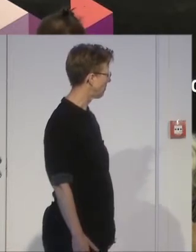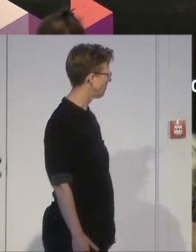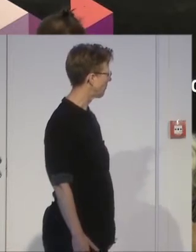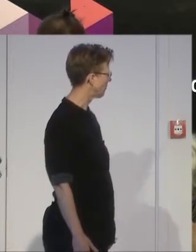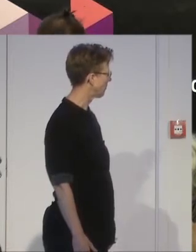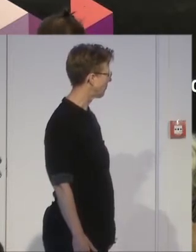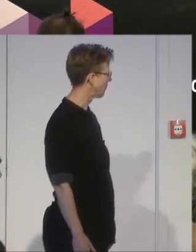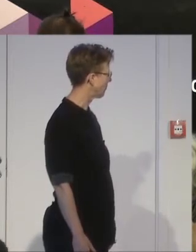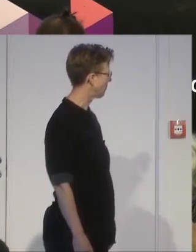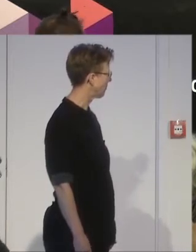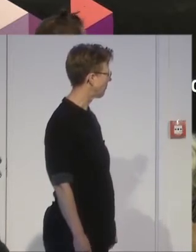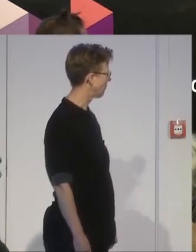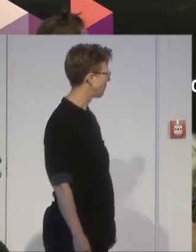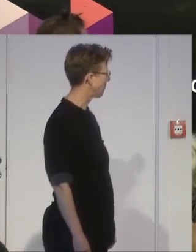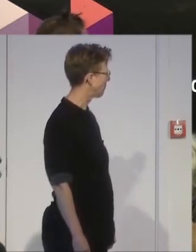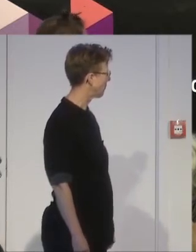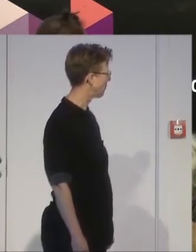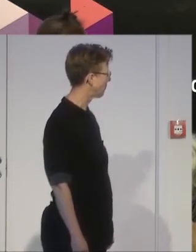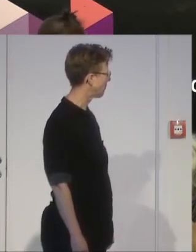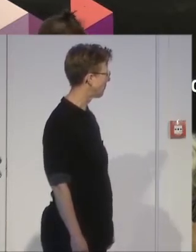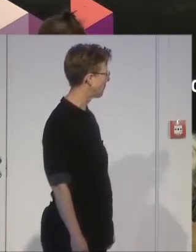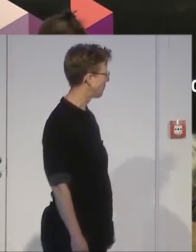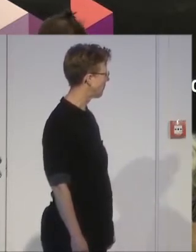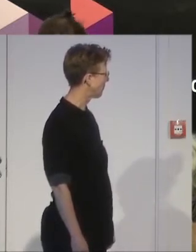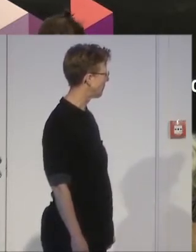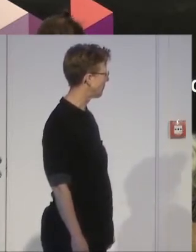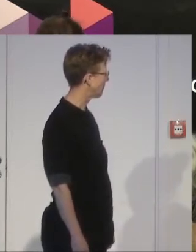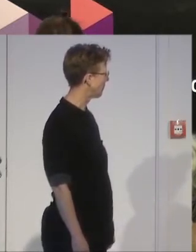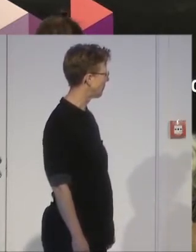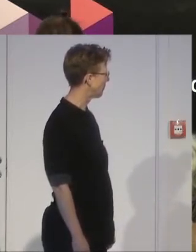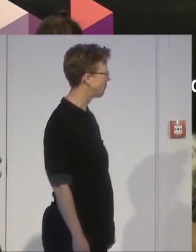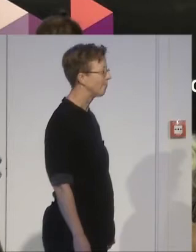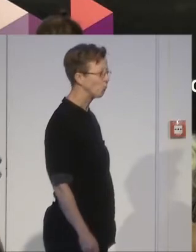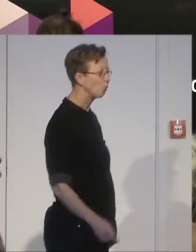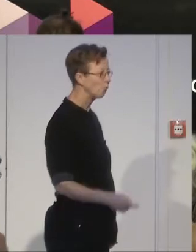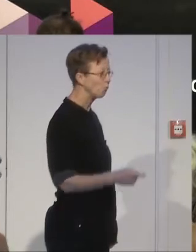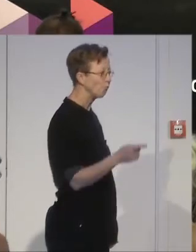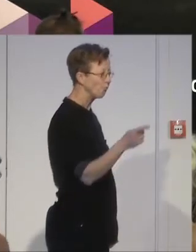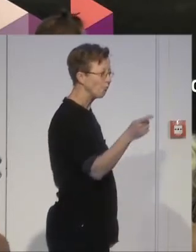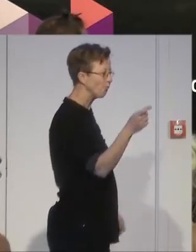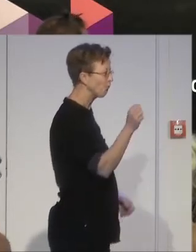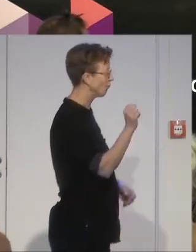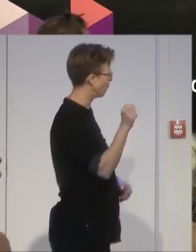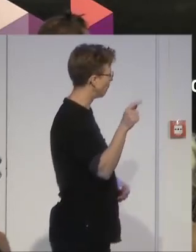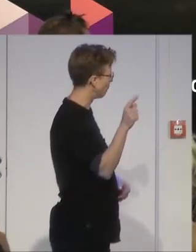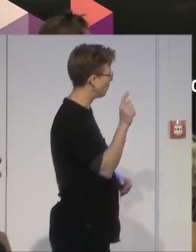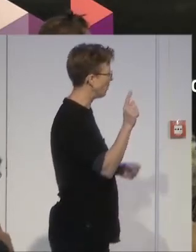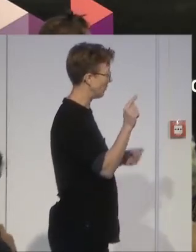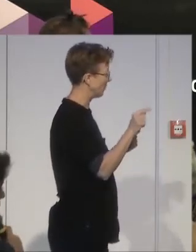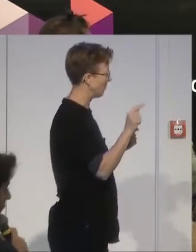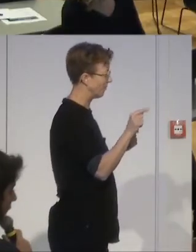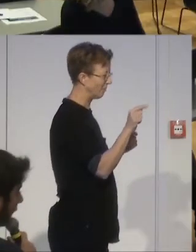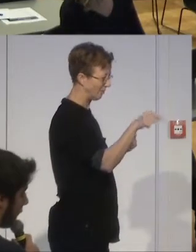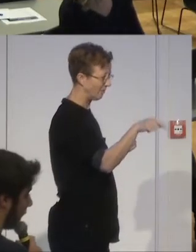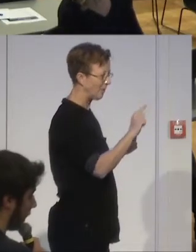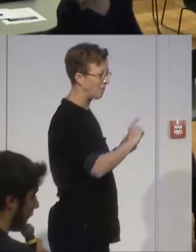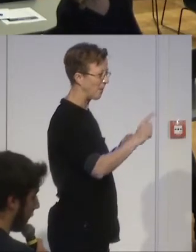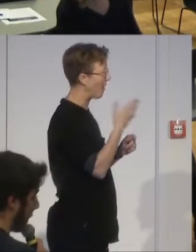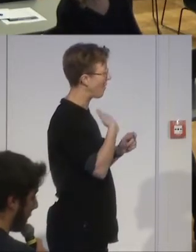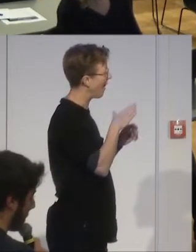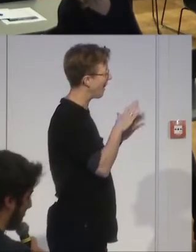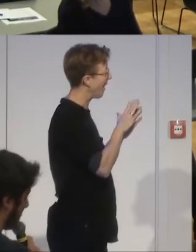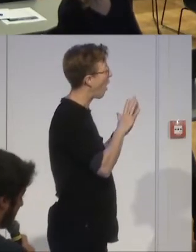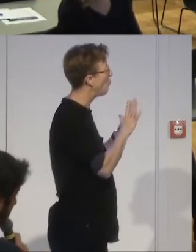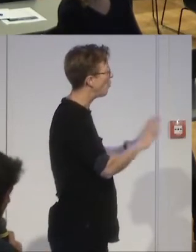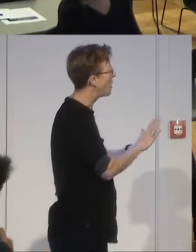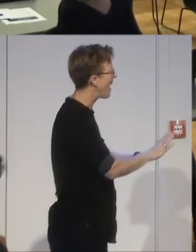when it comes to a bodily and tactile communication. Yeah, and she just want to moderate her first